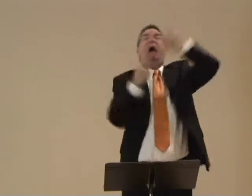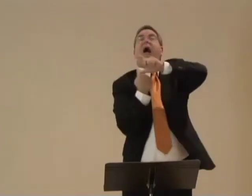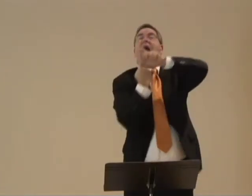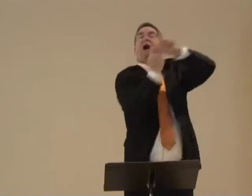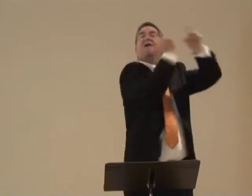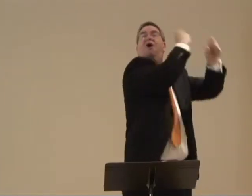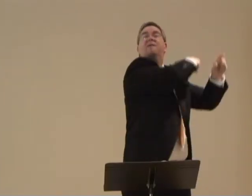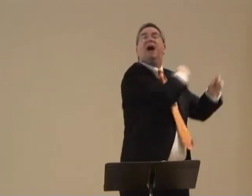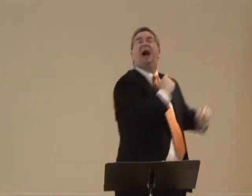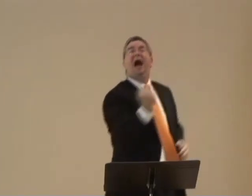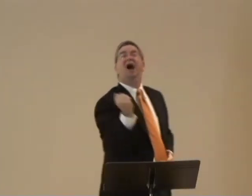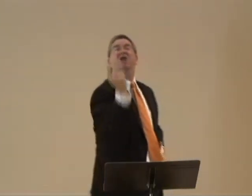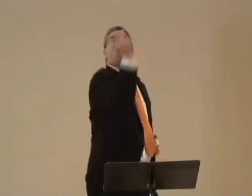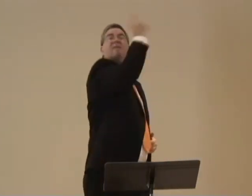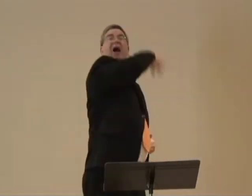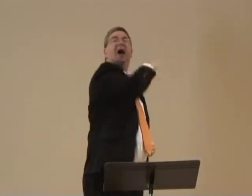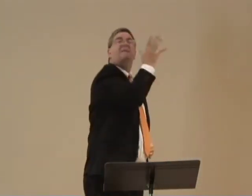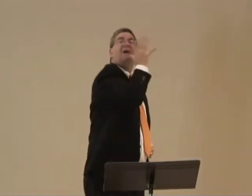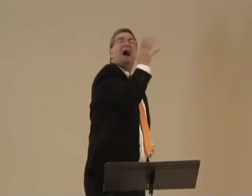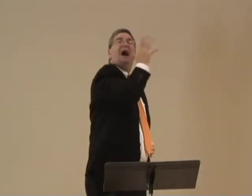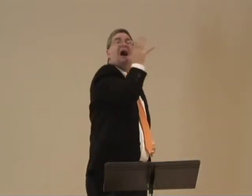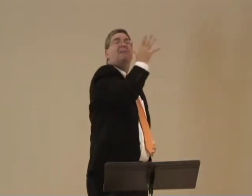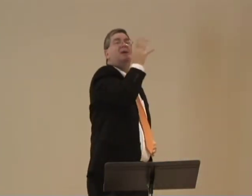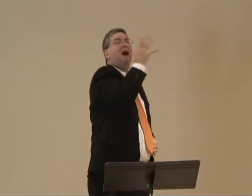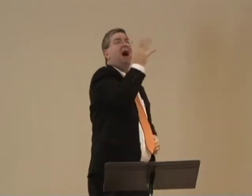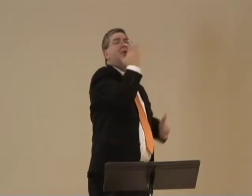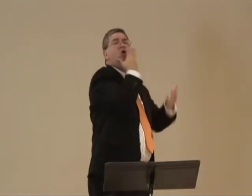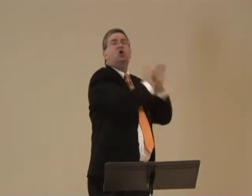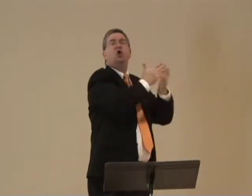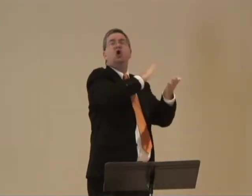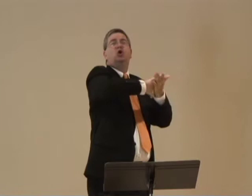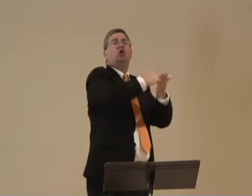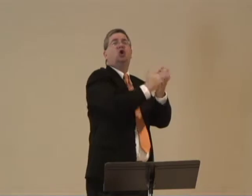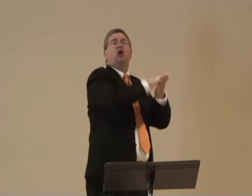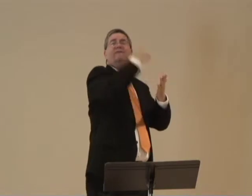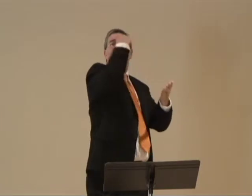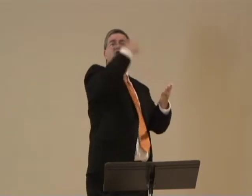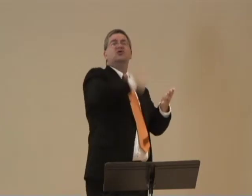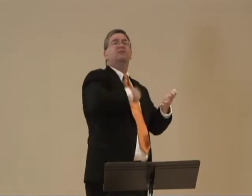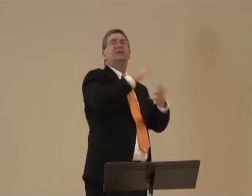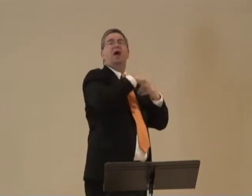Not to running back to mom.